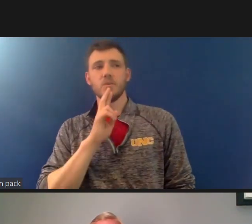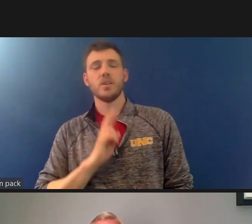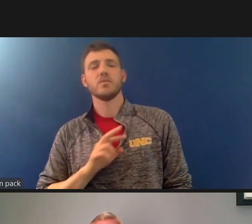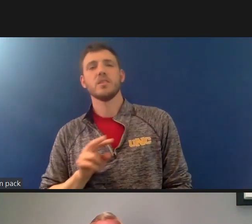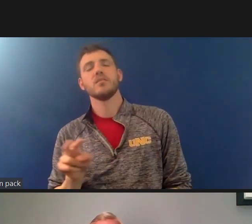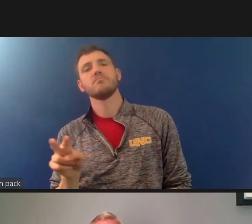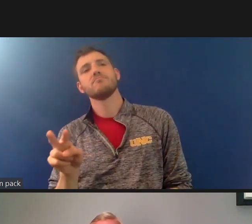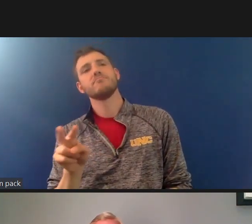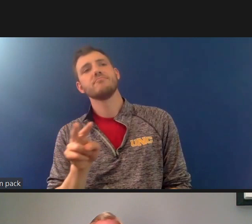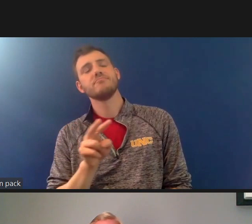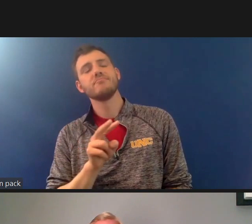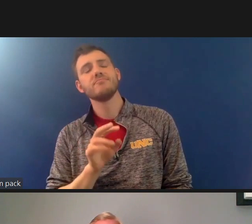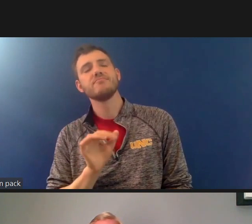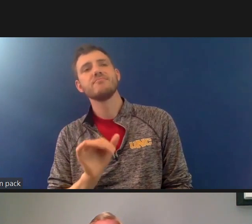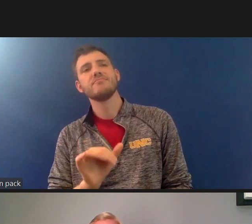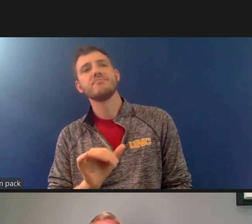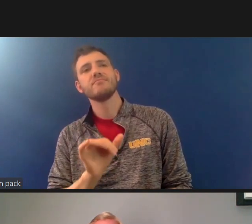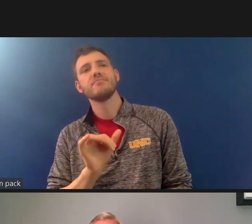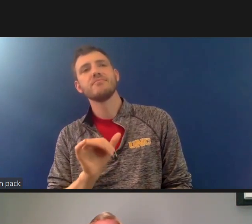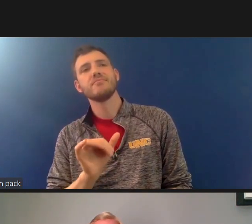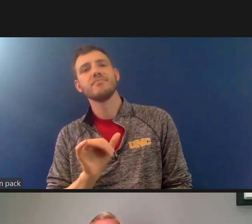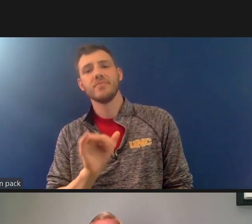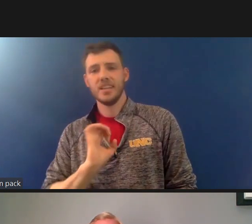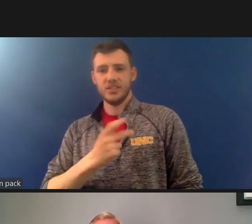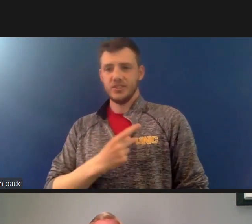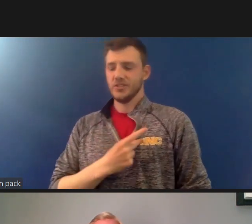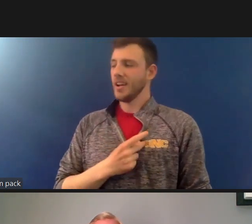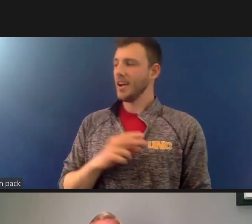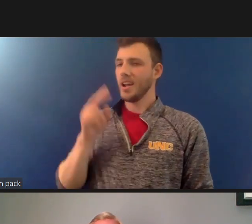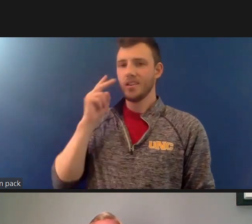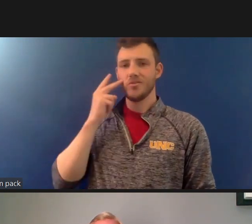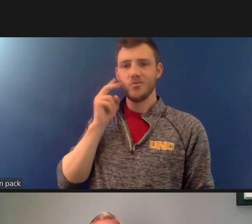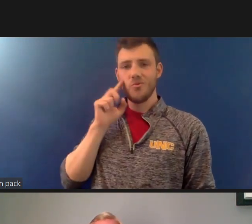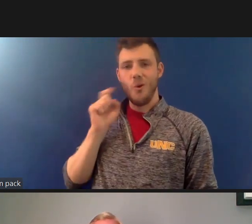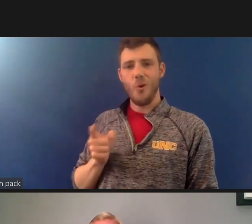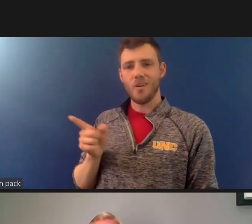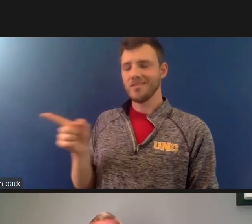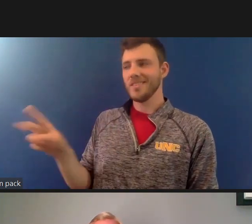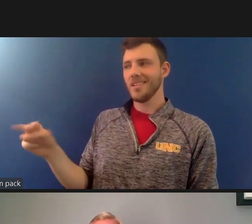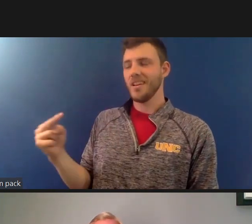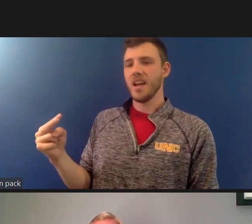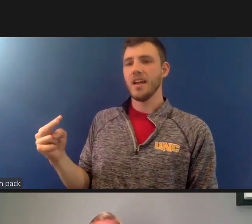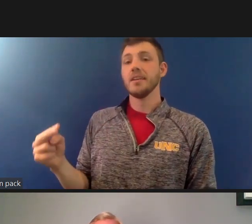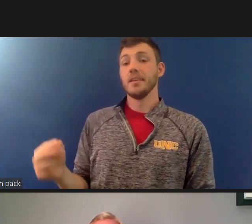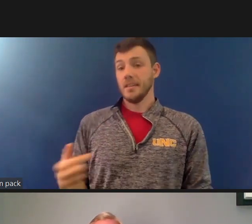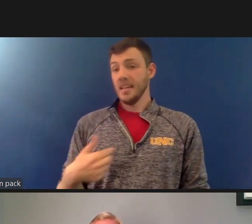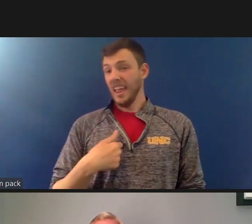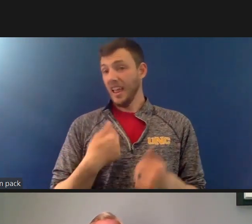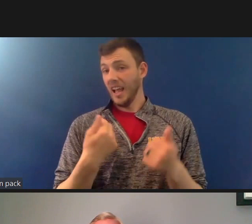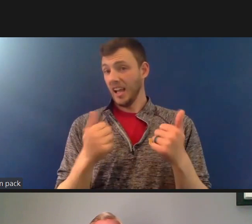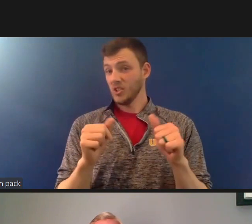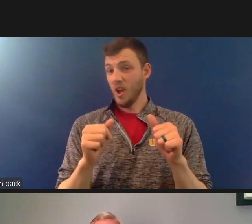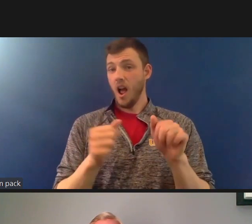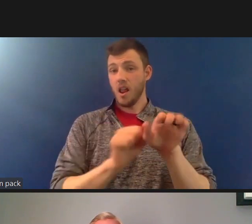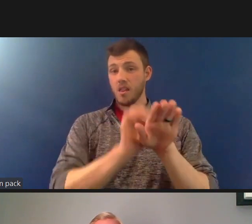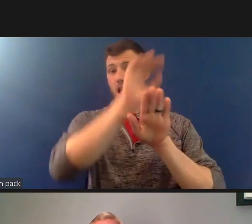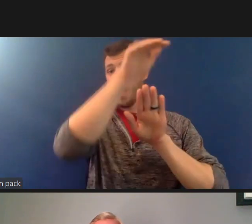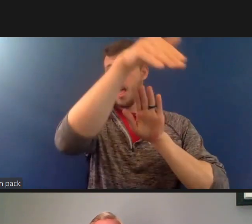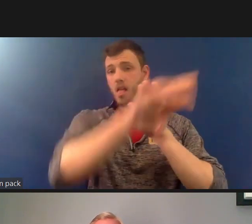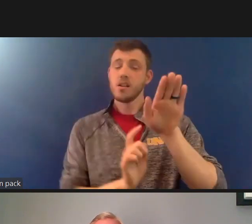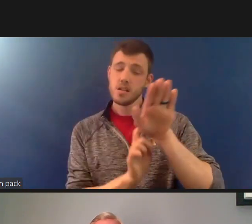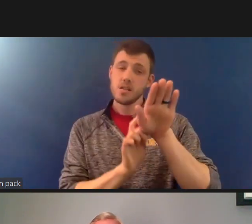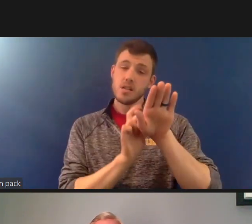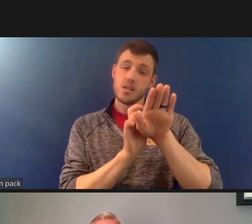them admiringly, and when Jack saw his glance, he explained. I tried to get over that hill to see if there was water all